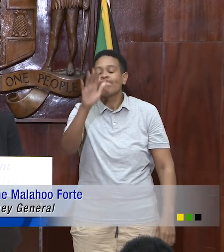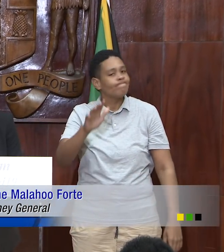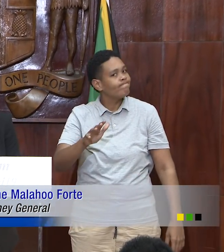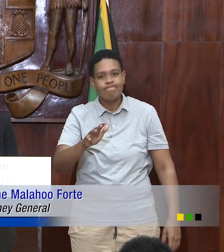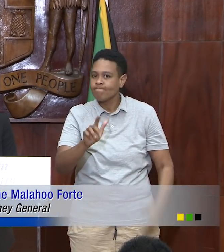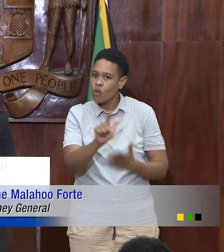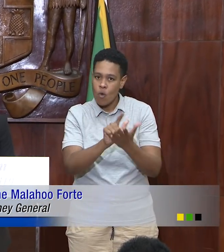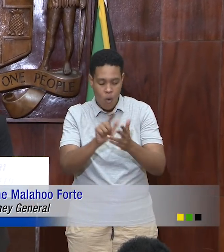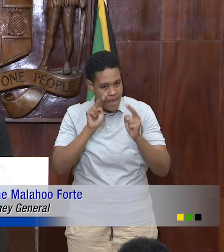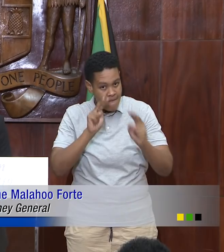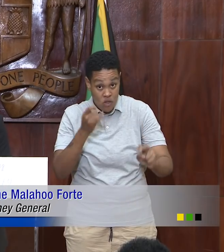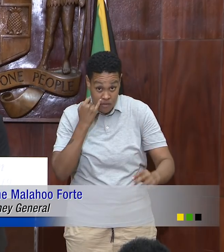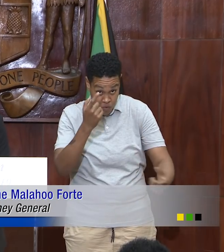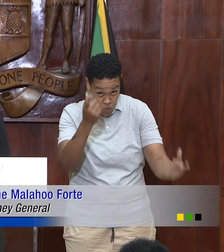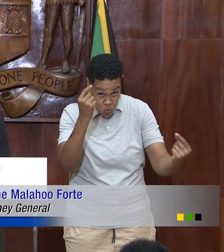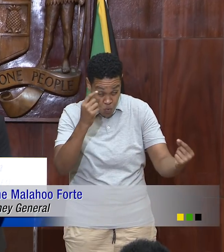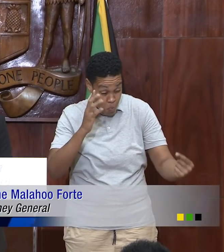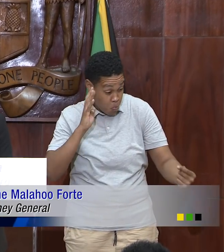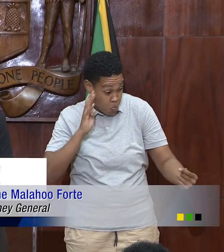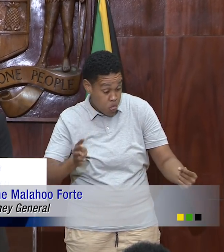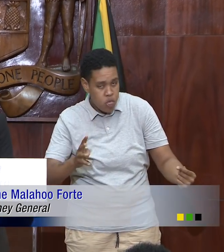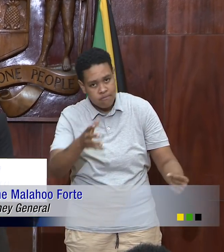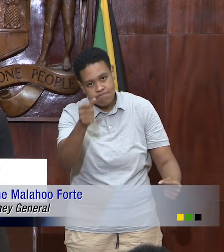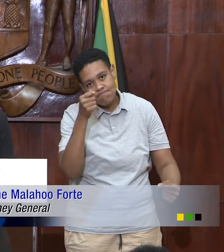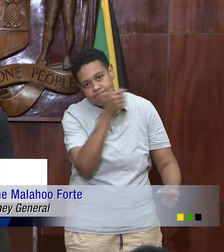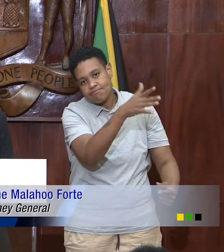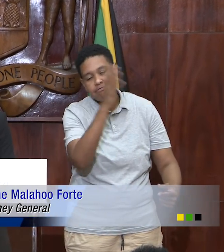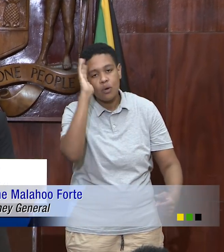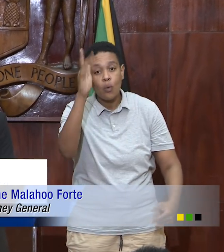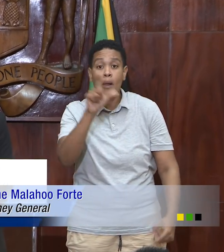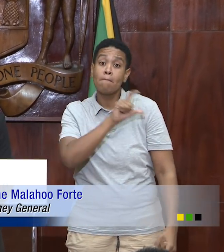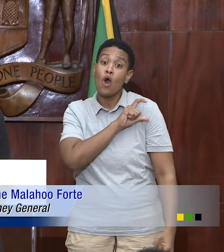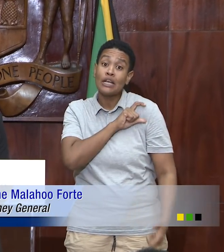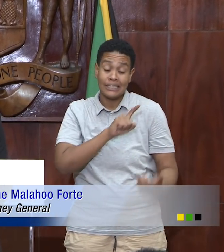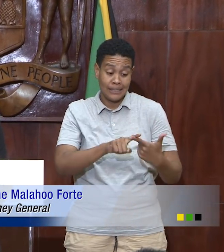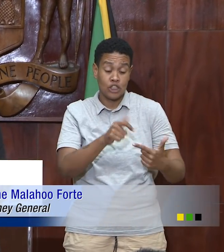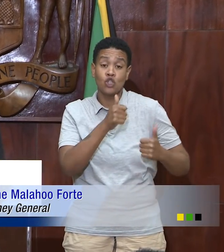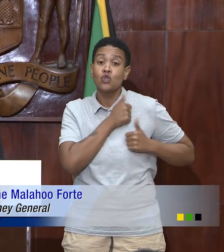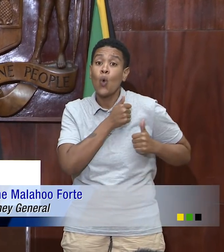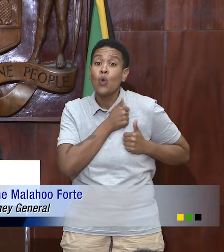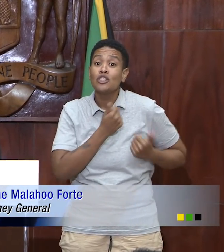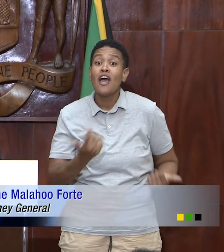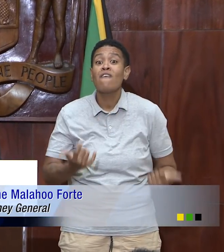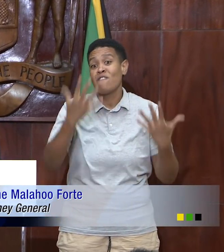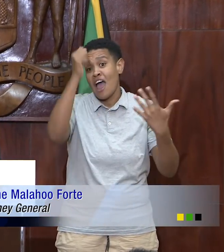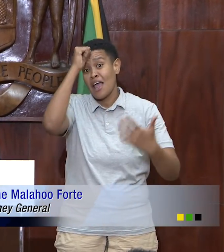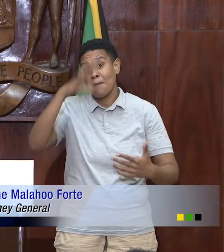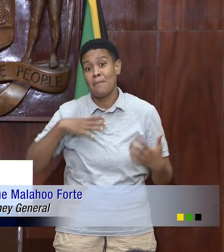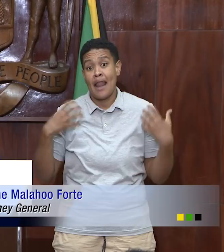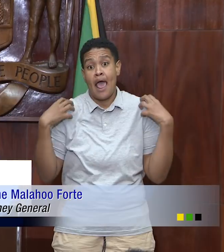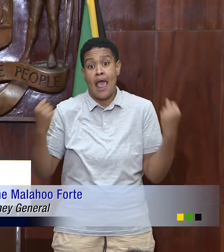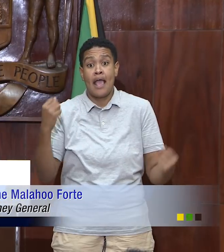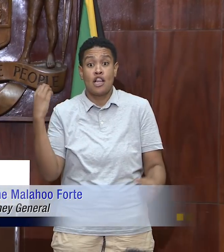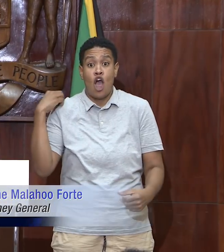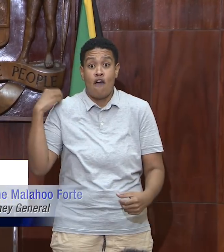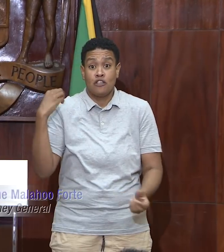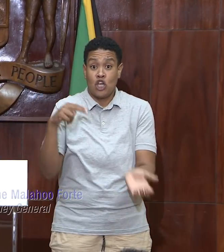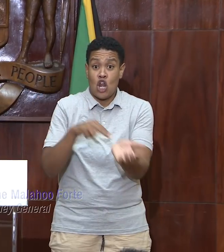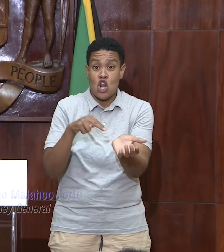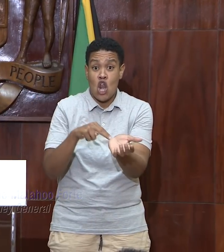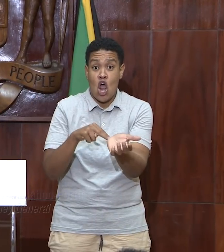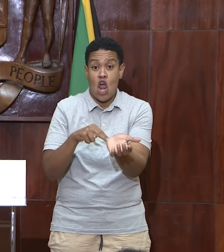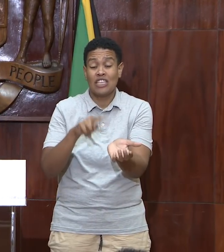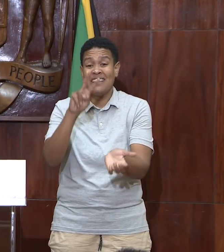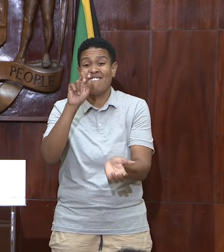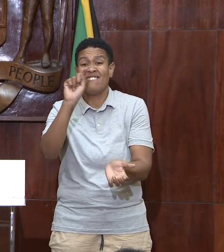they can be enforced by the police, by a soldier, a fireman, a health officer, a nurse, a